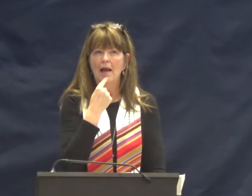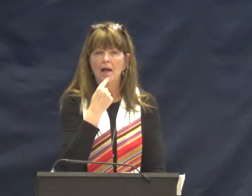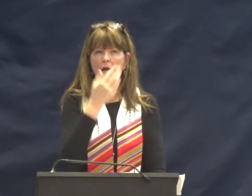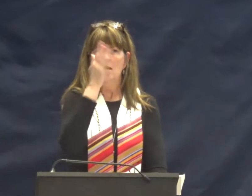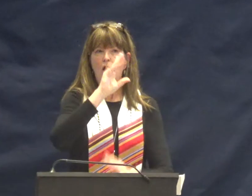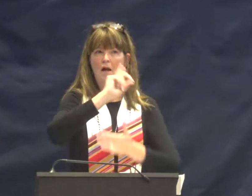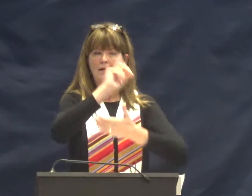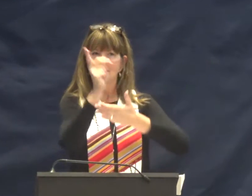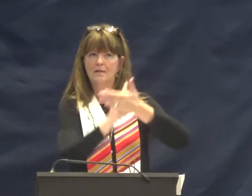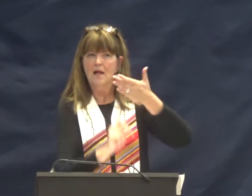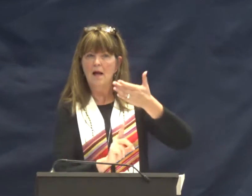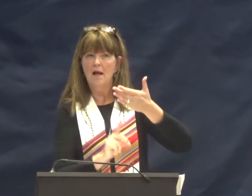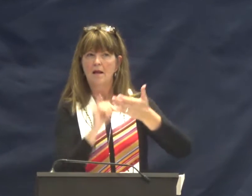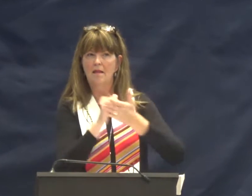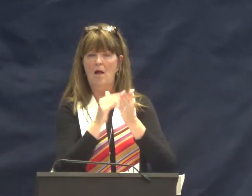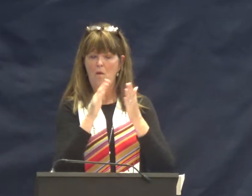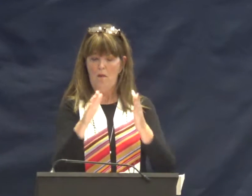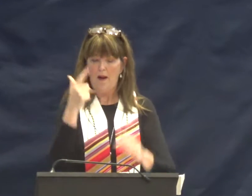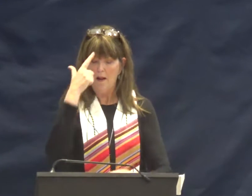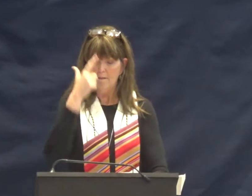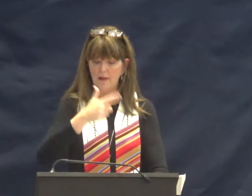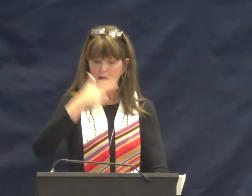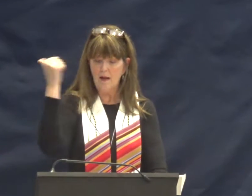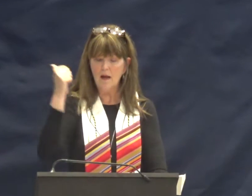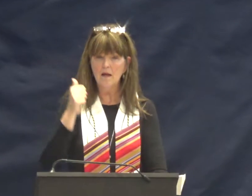Some experts say the reason for this